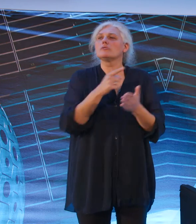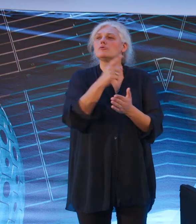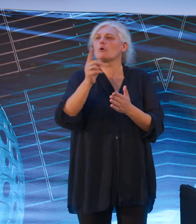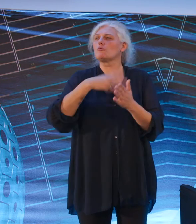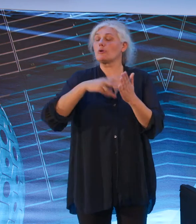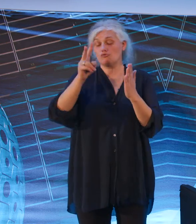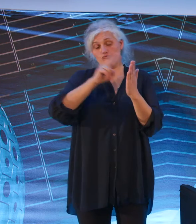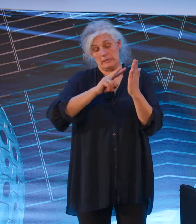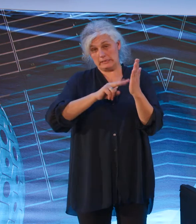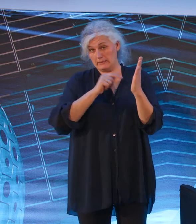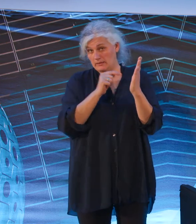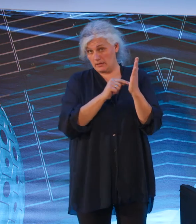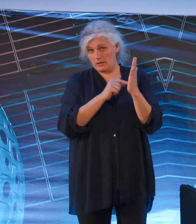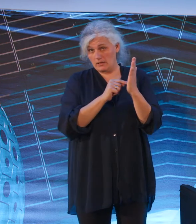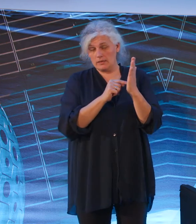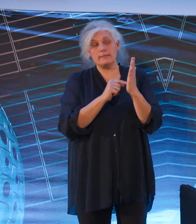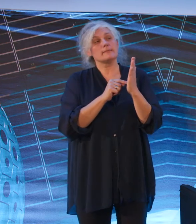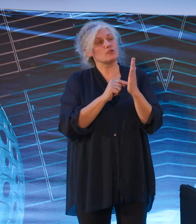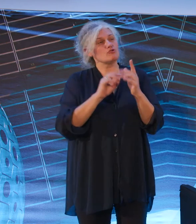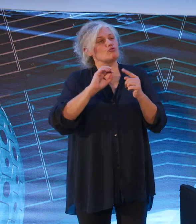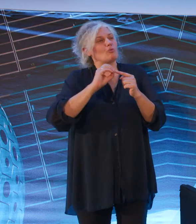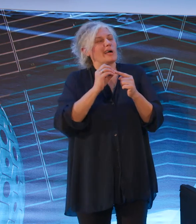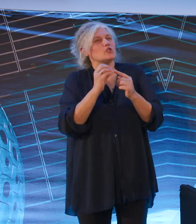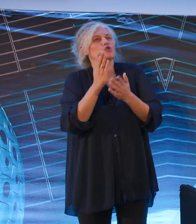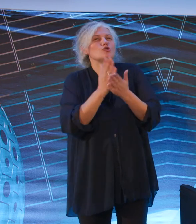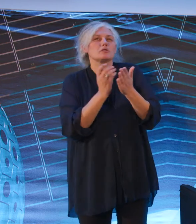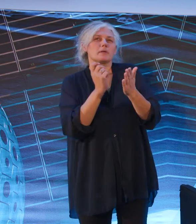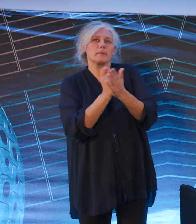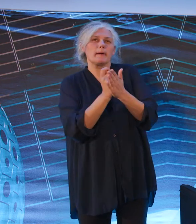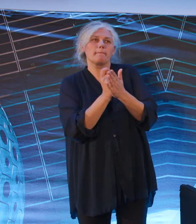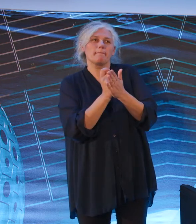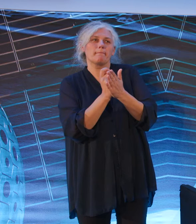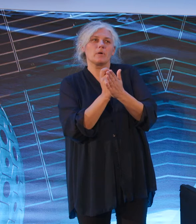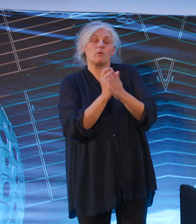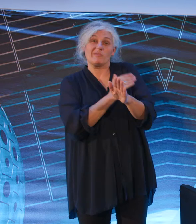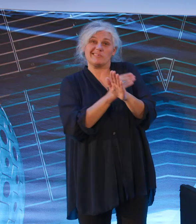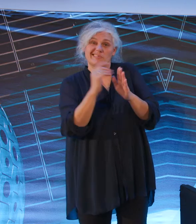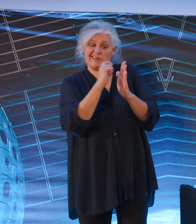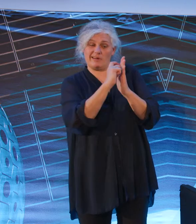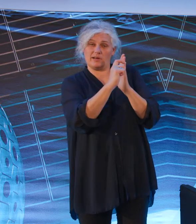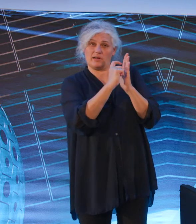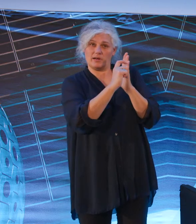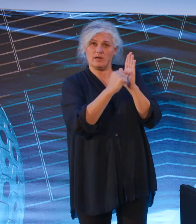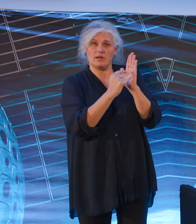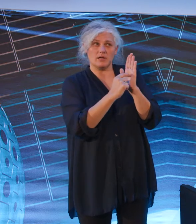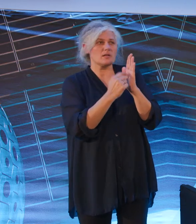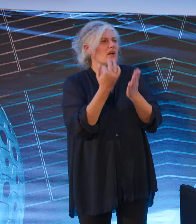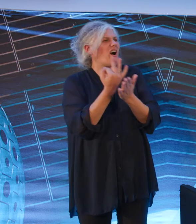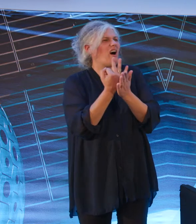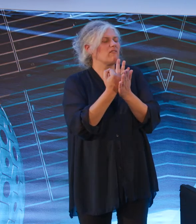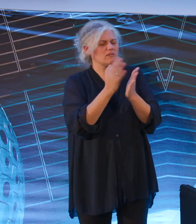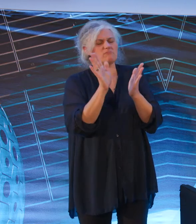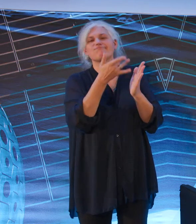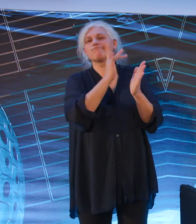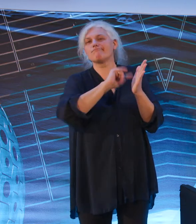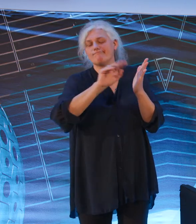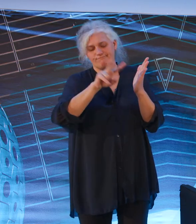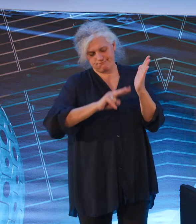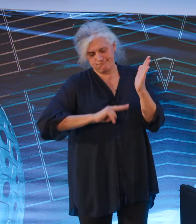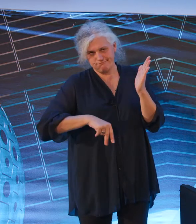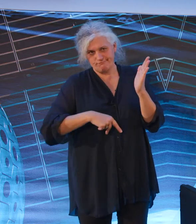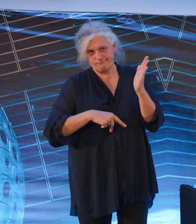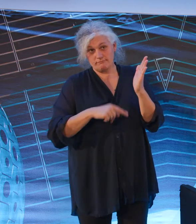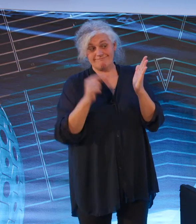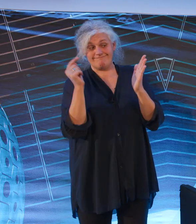read the document, to spend a little bit of time with the bits at the beginning, which often we skip when we read